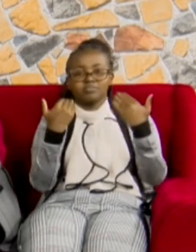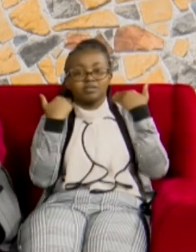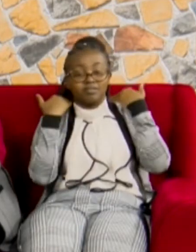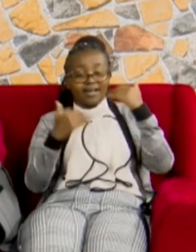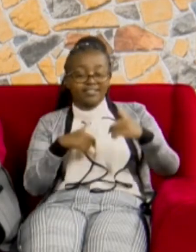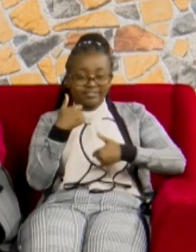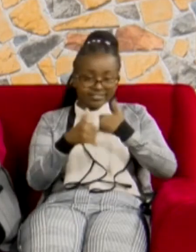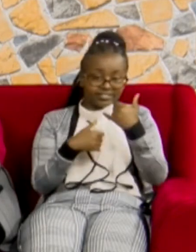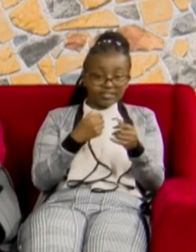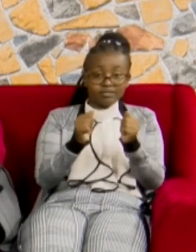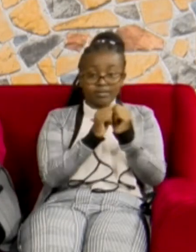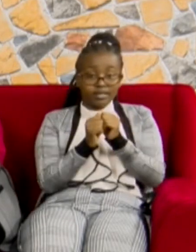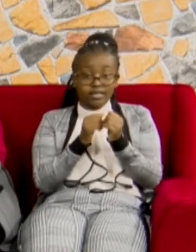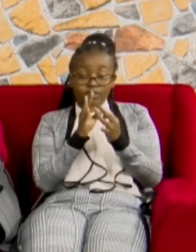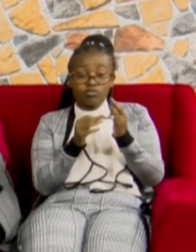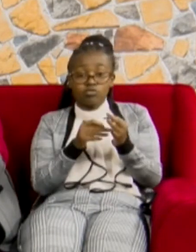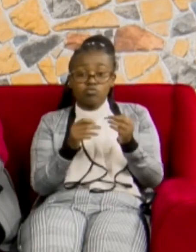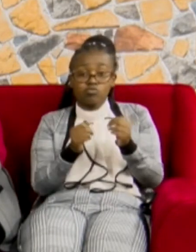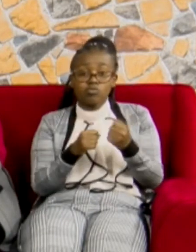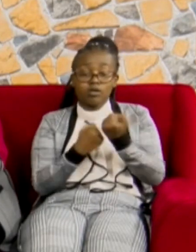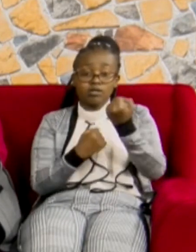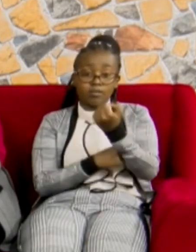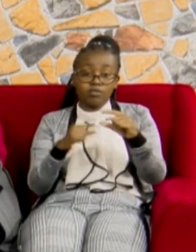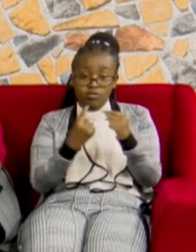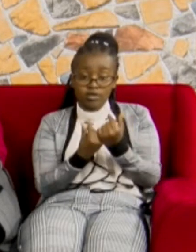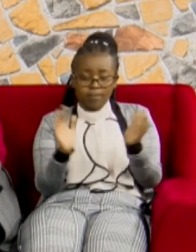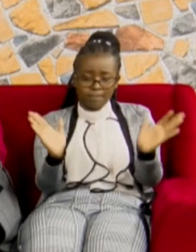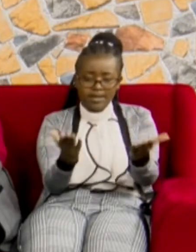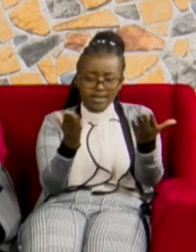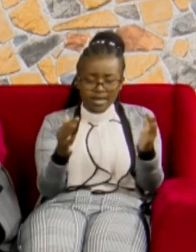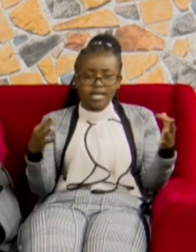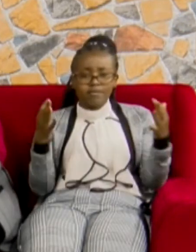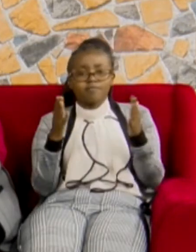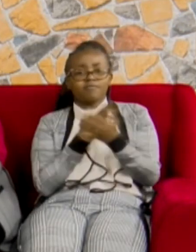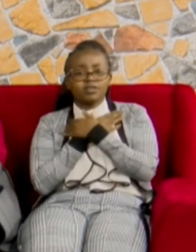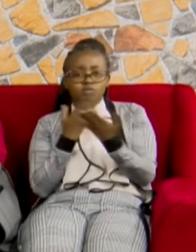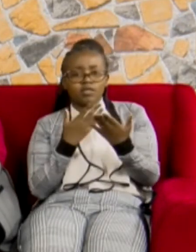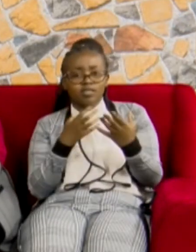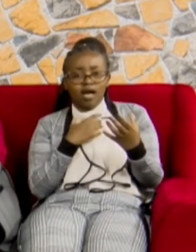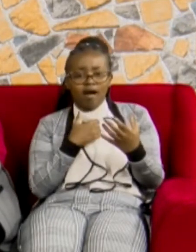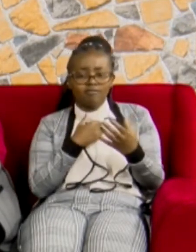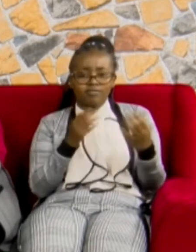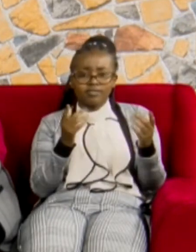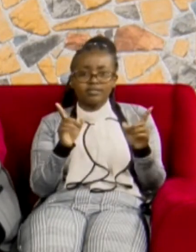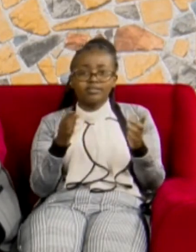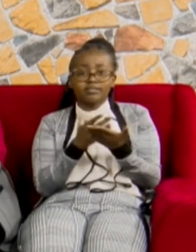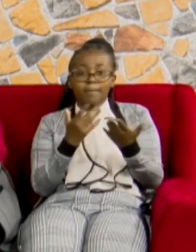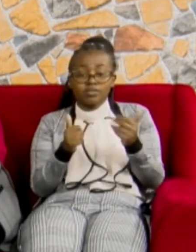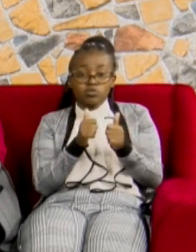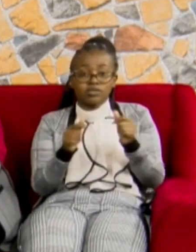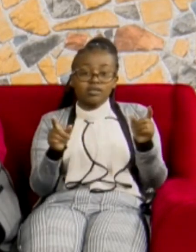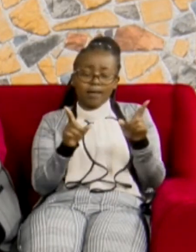parents, like if you're in a support group, I'd encourage those friendships where kids have something in common, and so they're